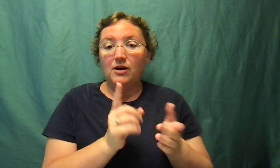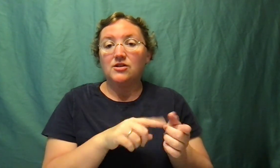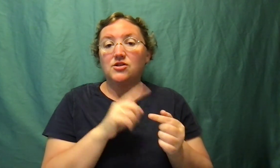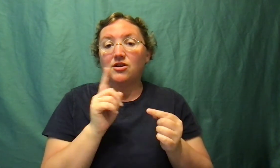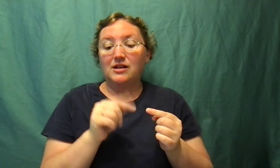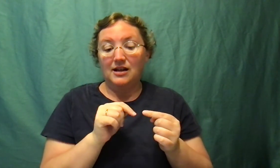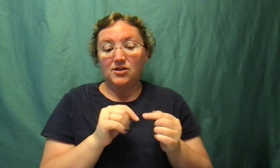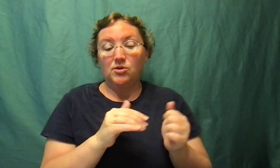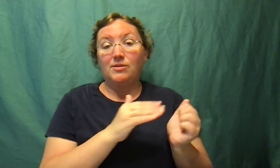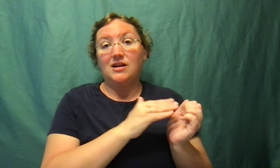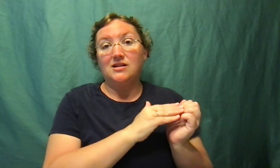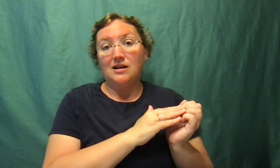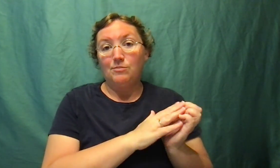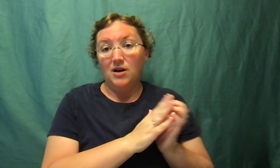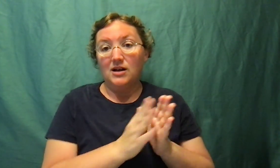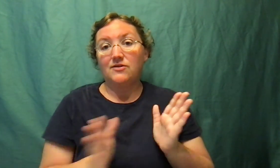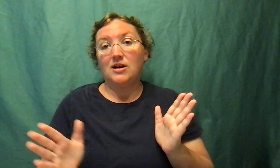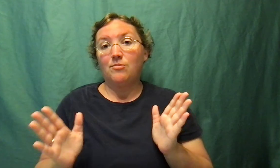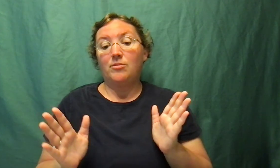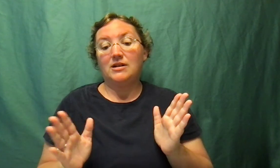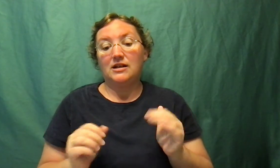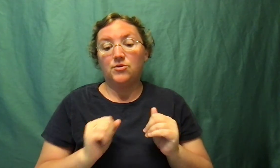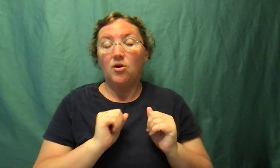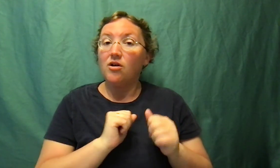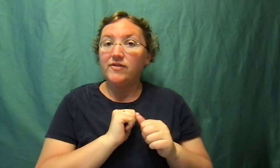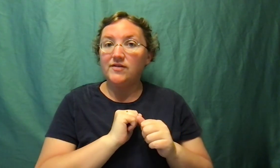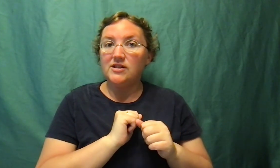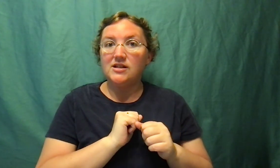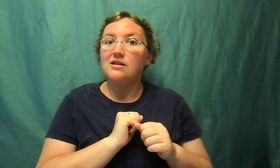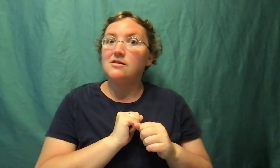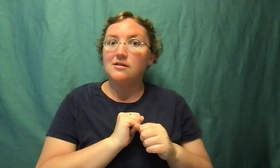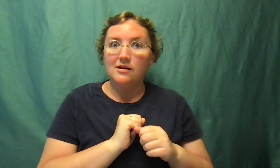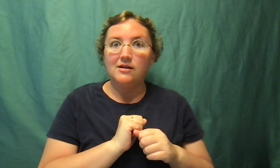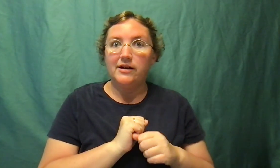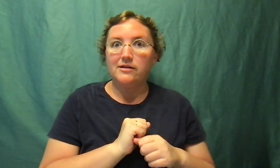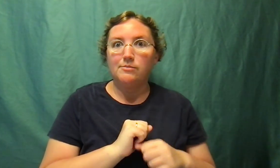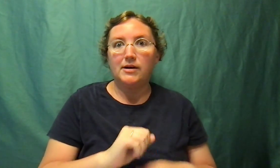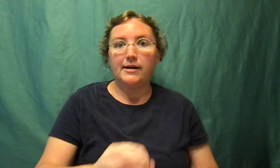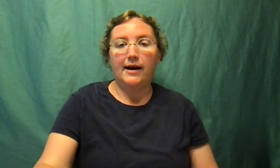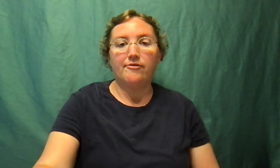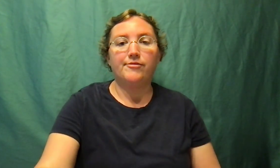start in the next one because I'm not going to have time probably to get through all 50 states in the next minute and a half.